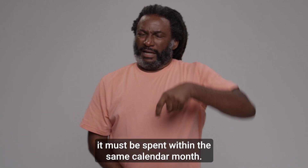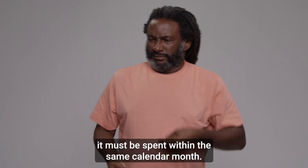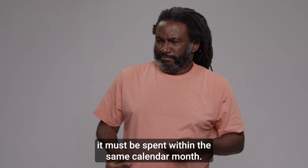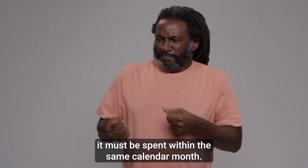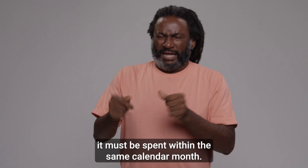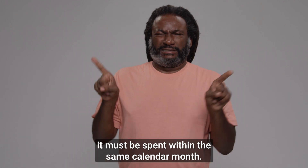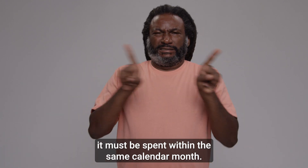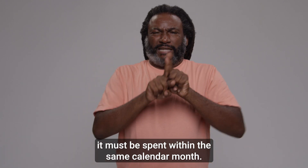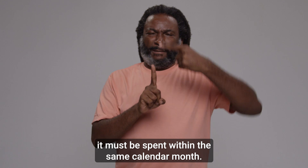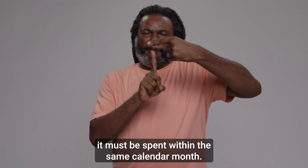month.